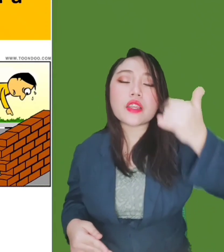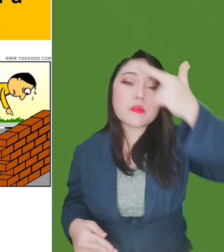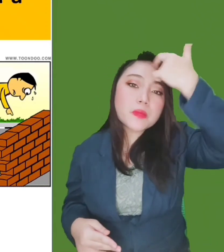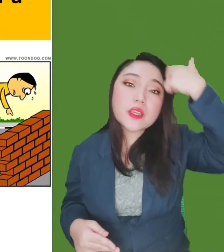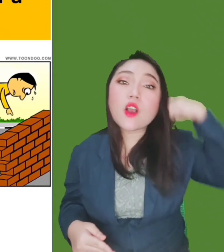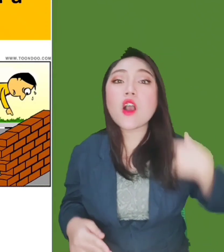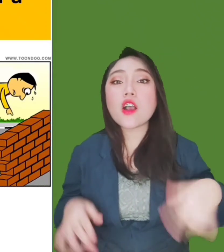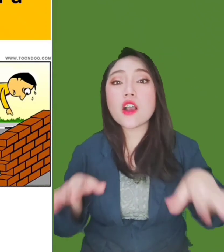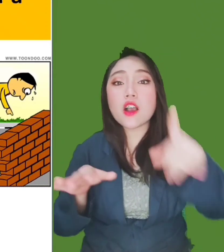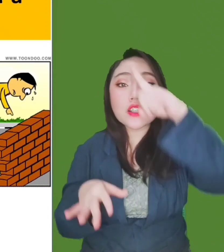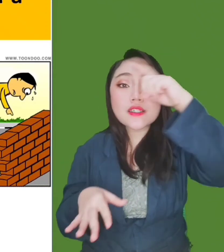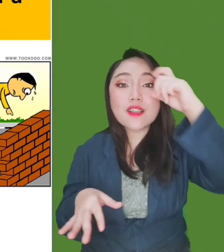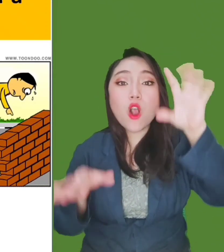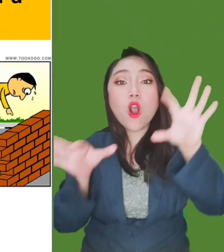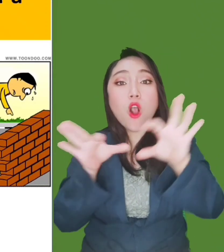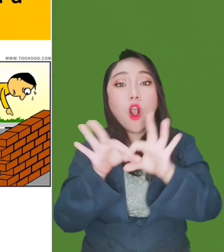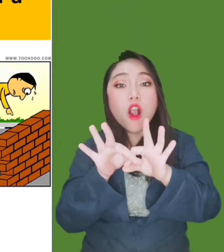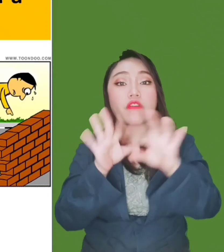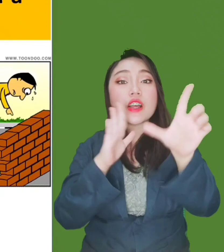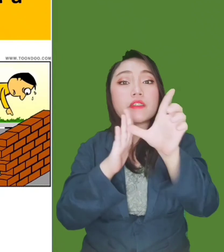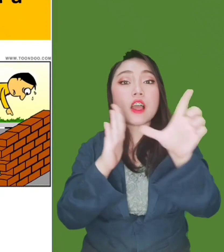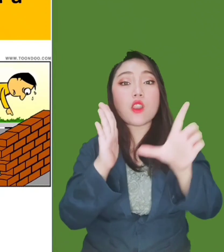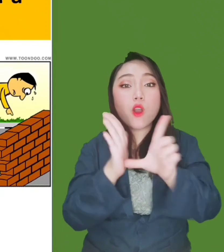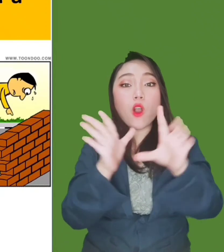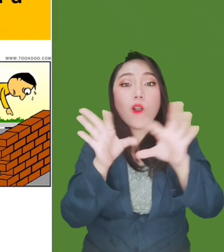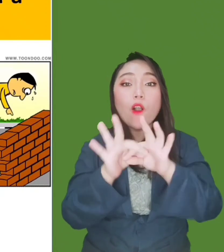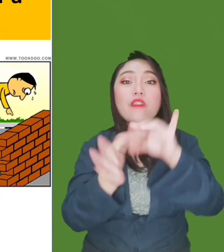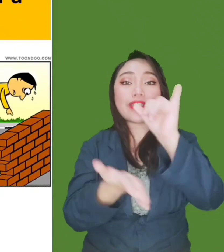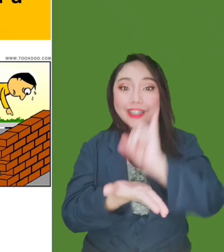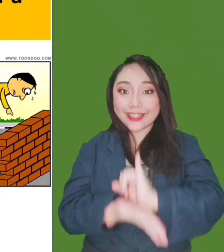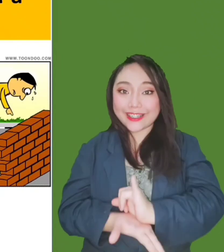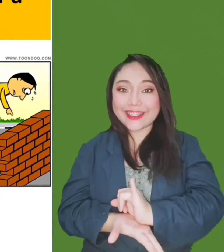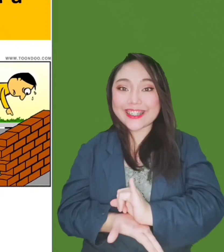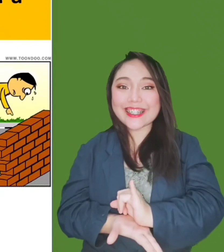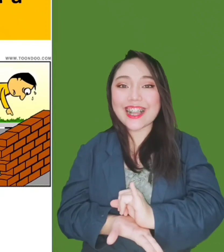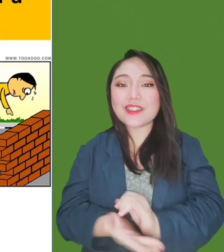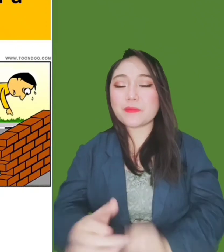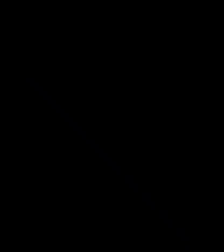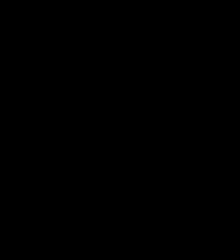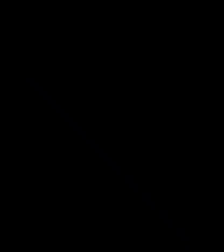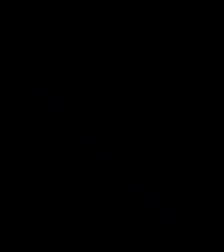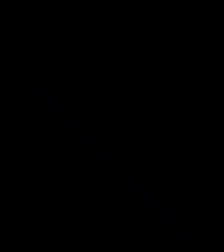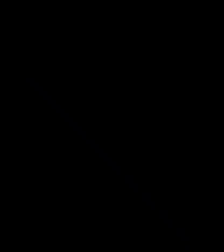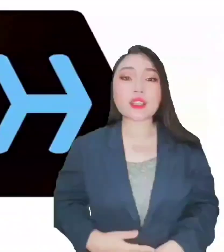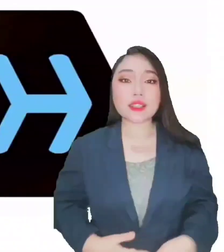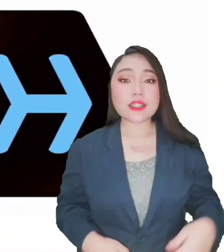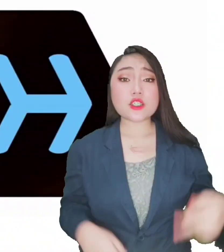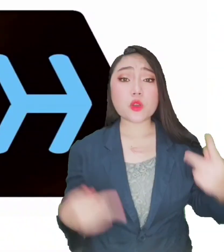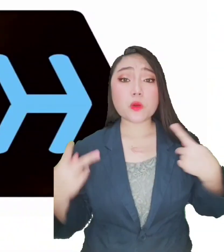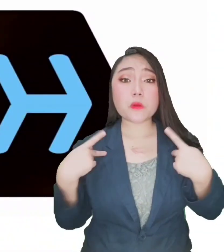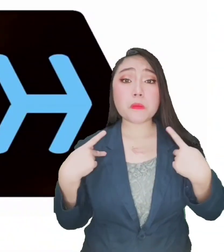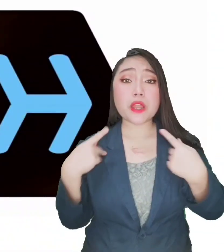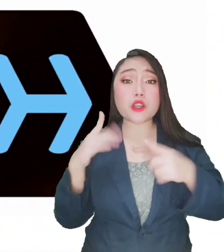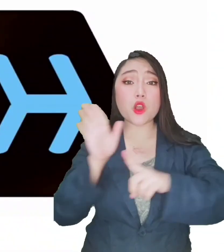wall, you would be flying forward because of the law of inertia.